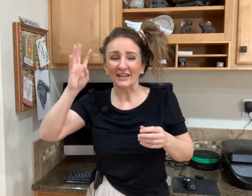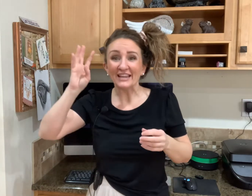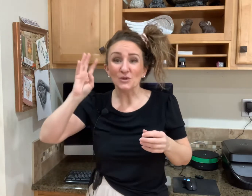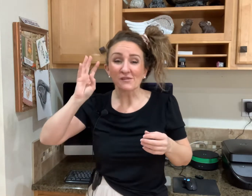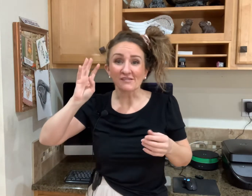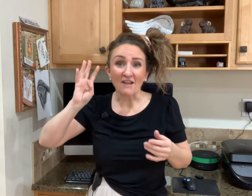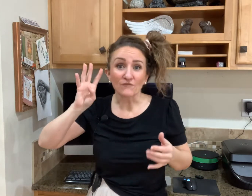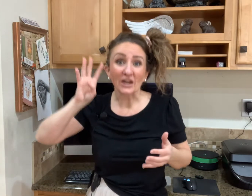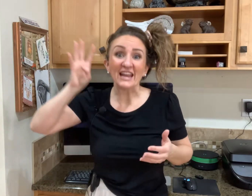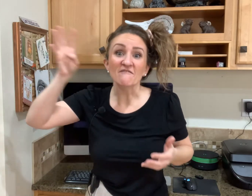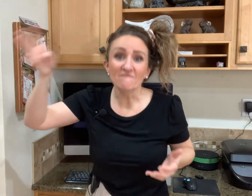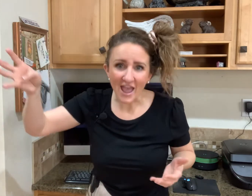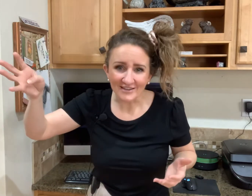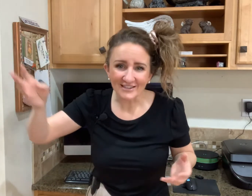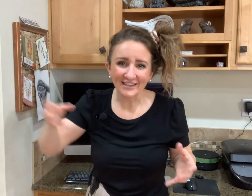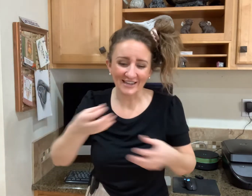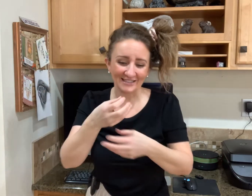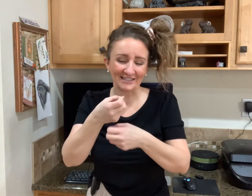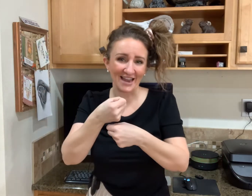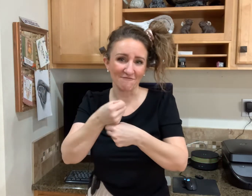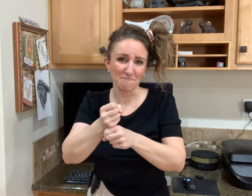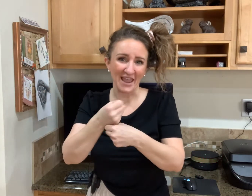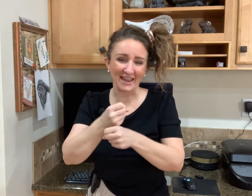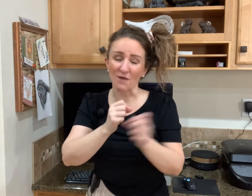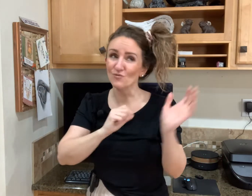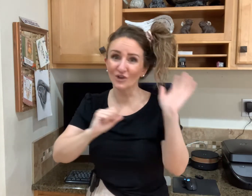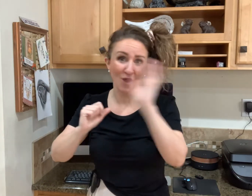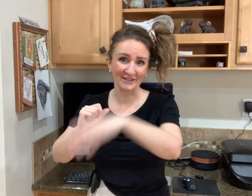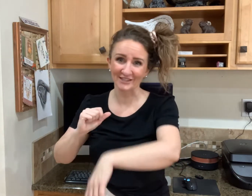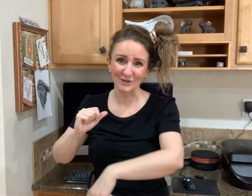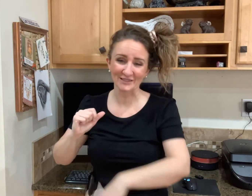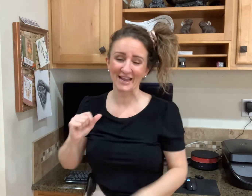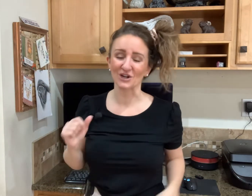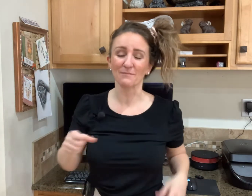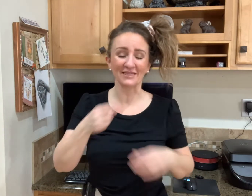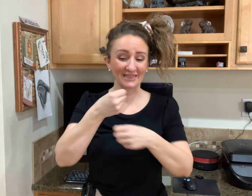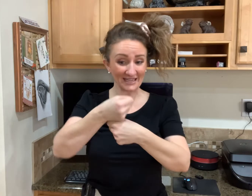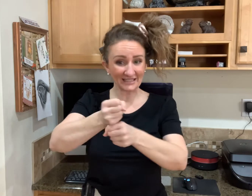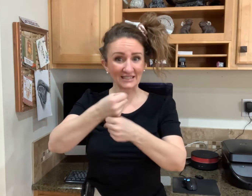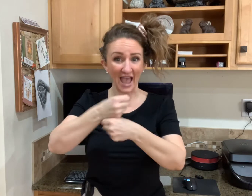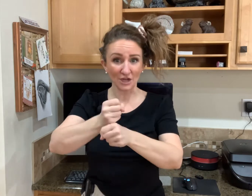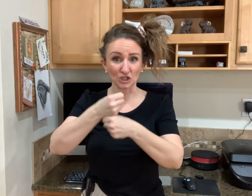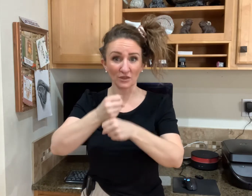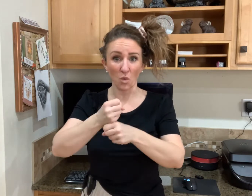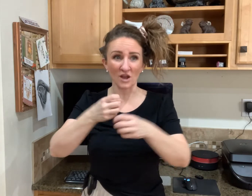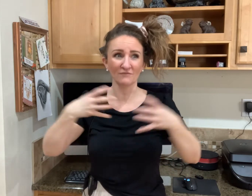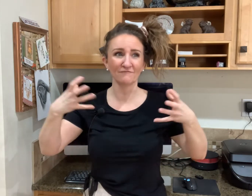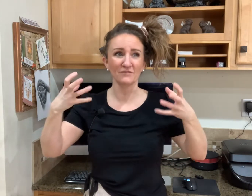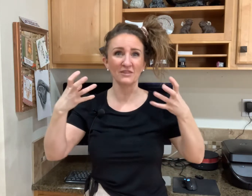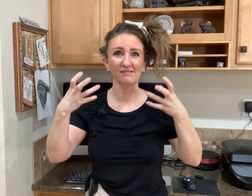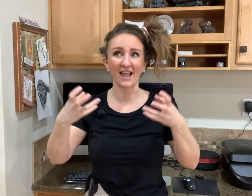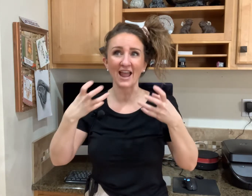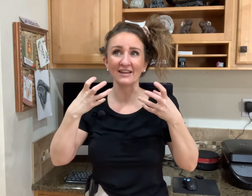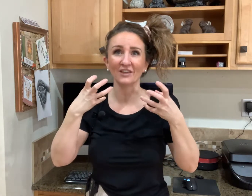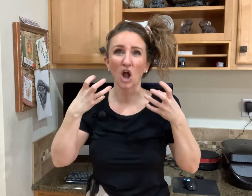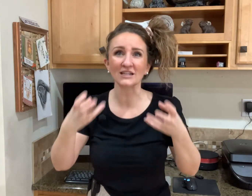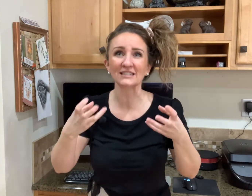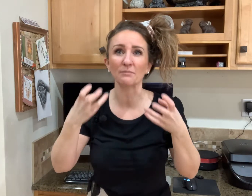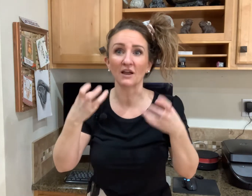use the sign for invent instead of make. And we'll go into those later. But this is actually the sign, the concept of